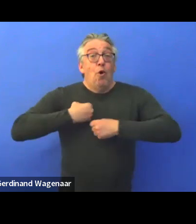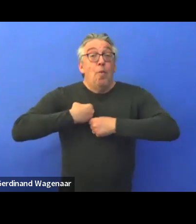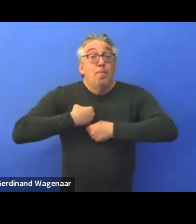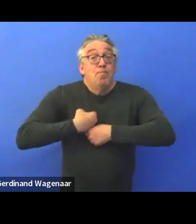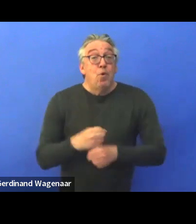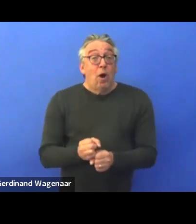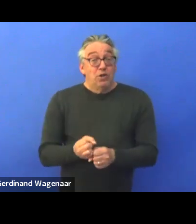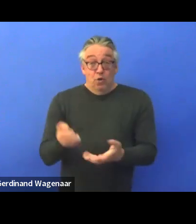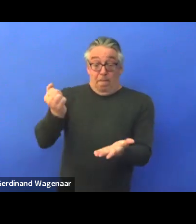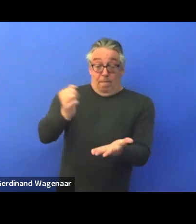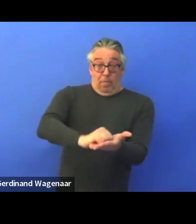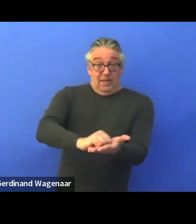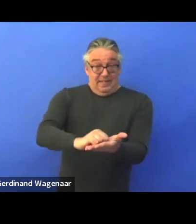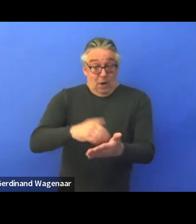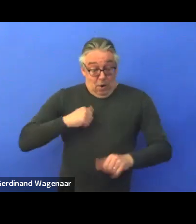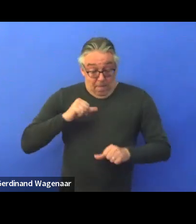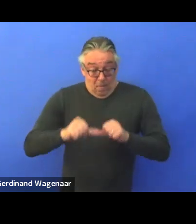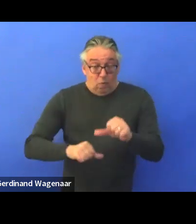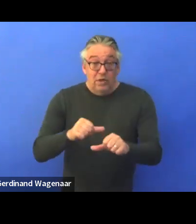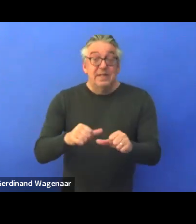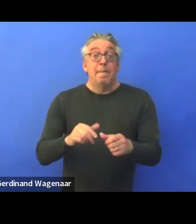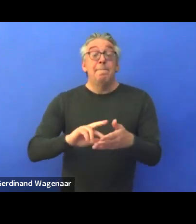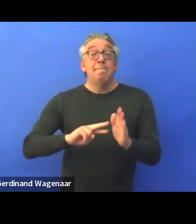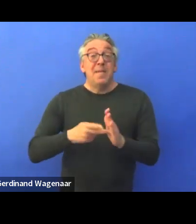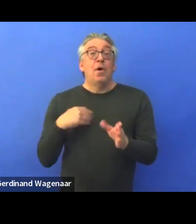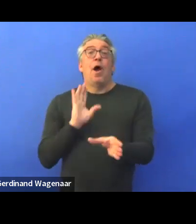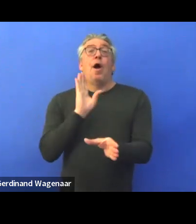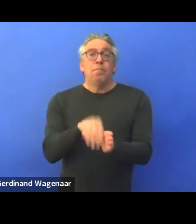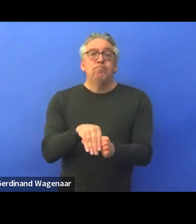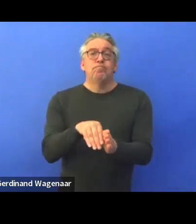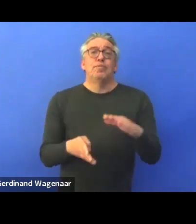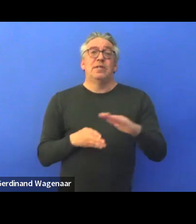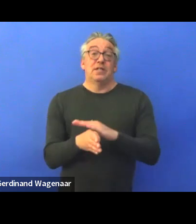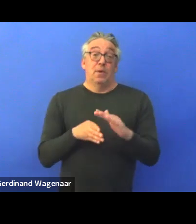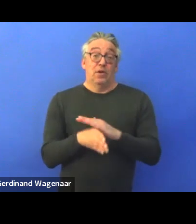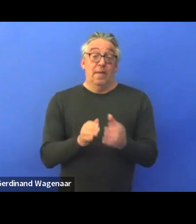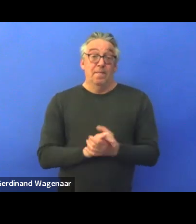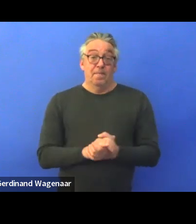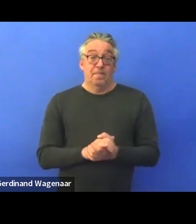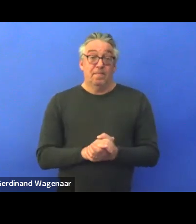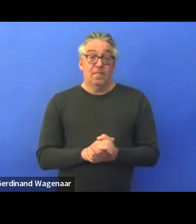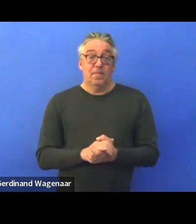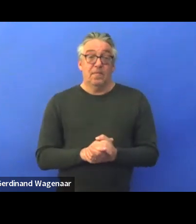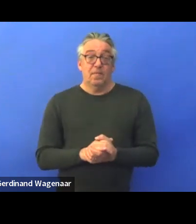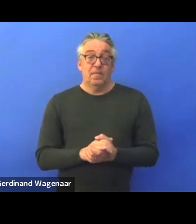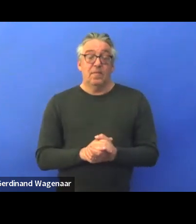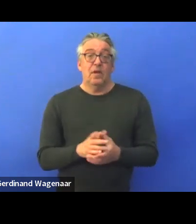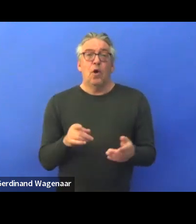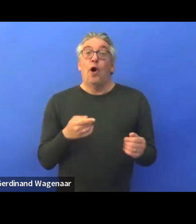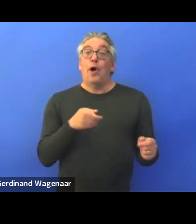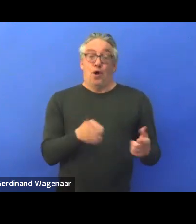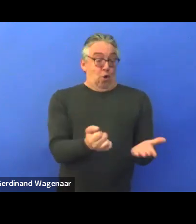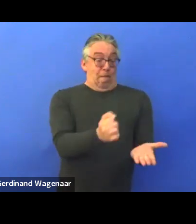And ecosystem, here we're recognizing that in order for this to work, it's not just about the